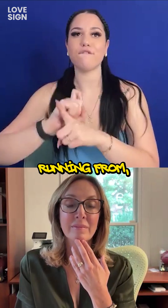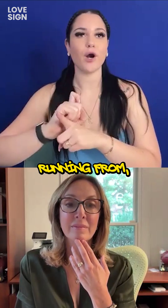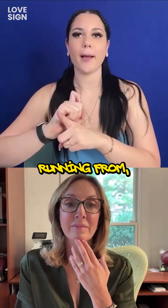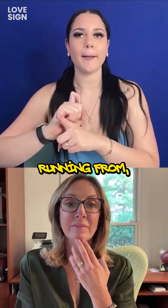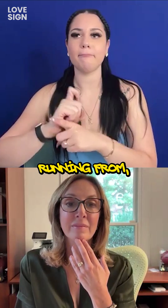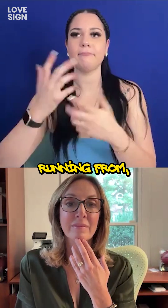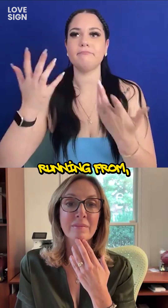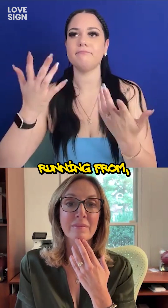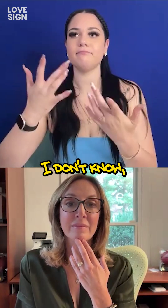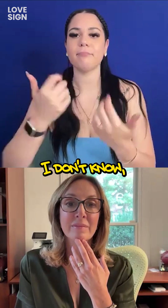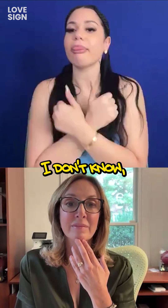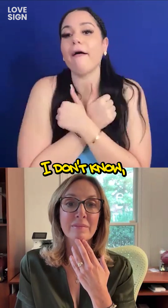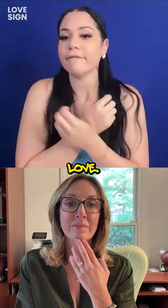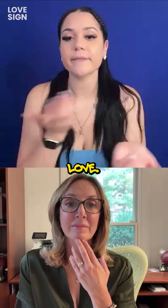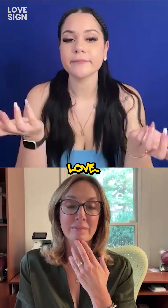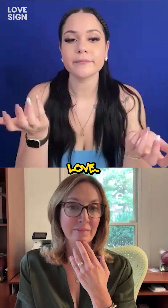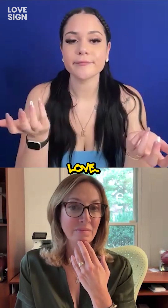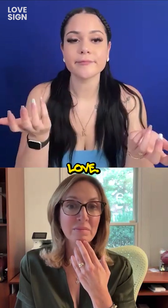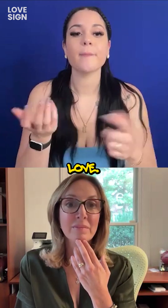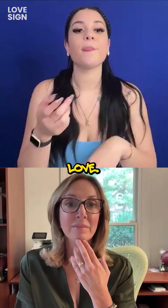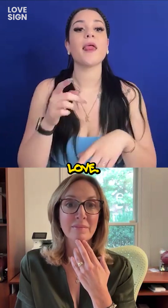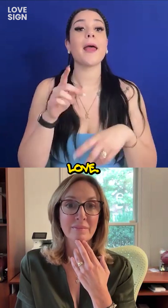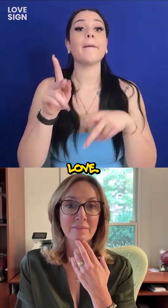running from, love."